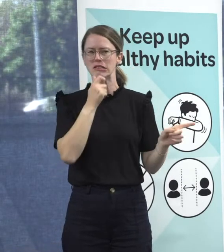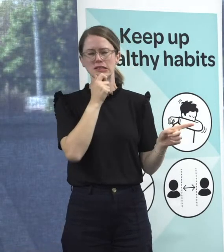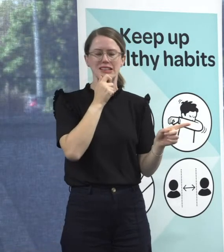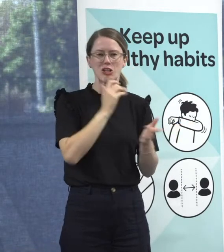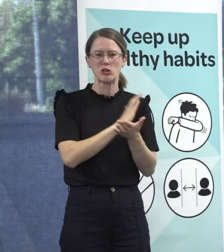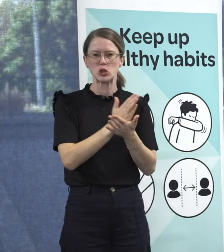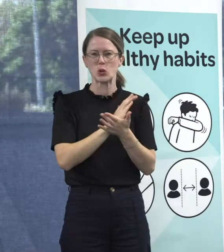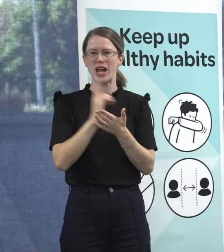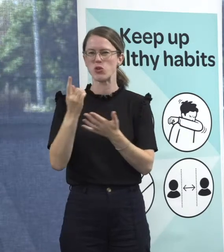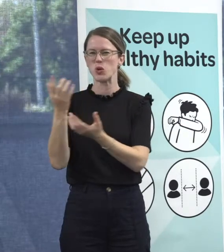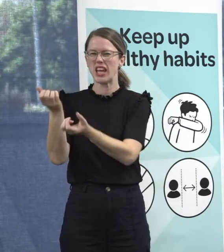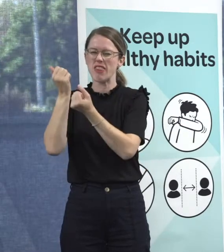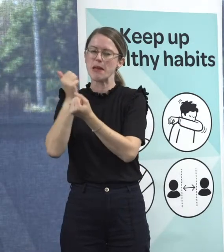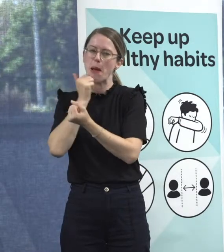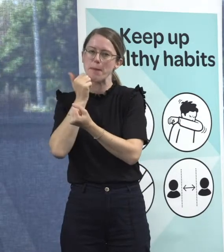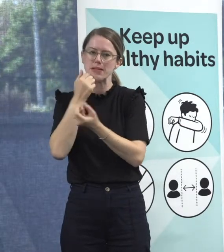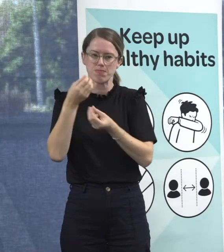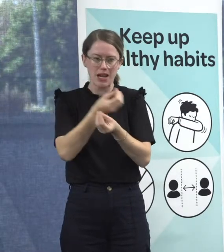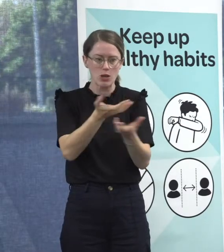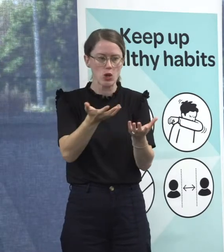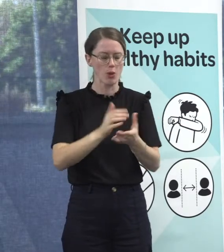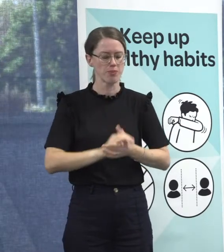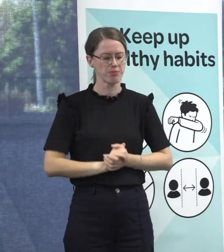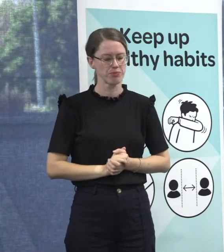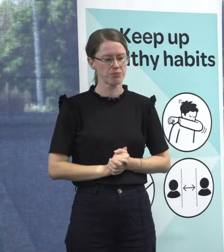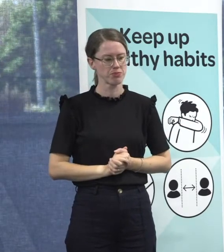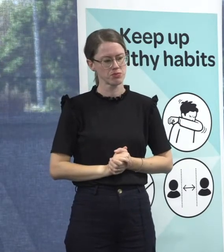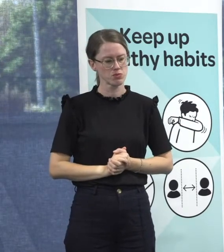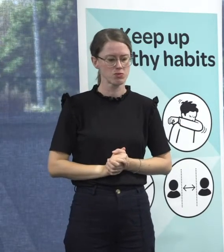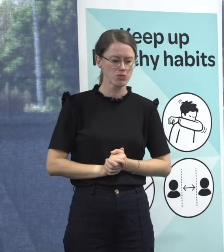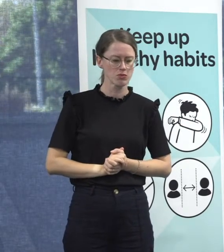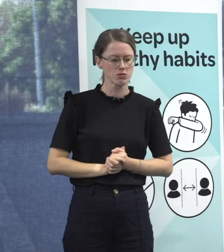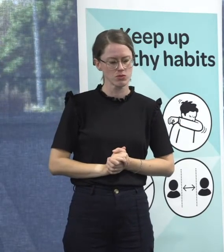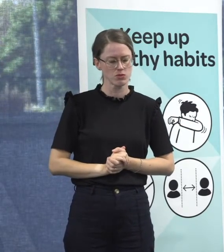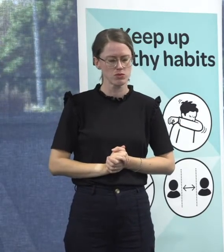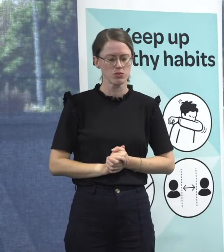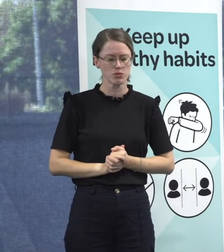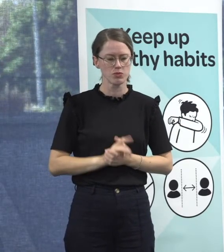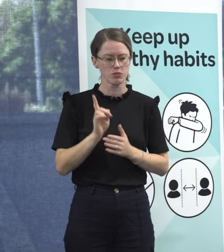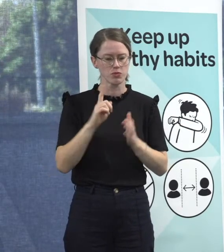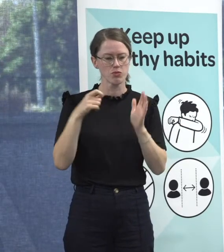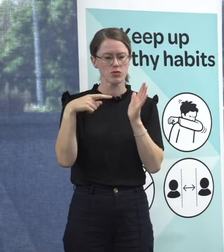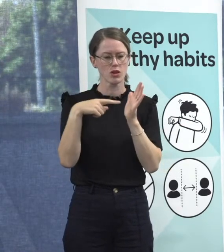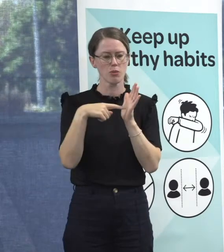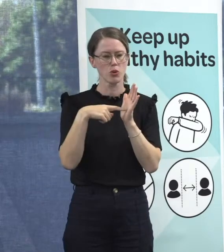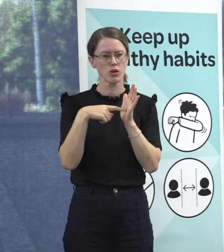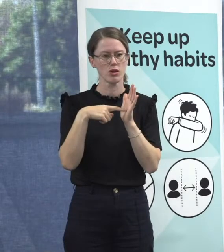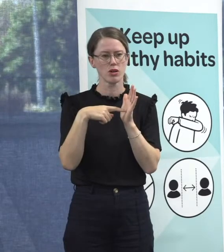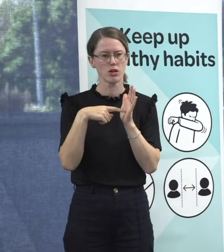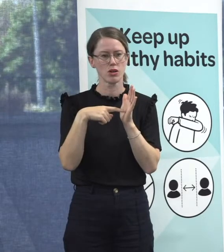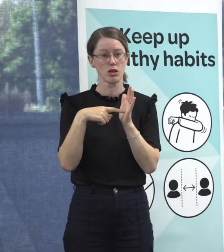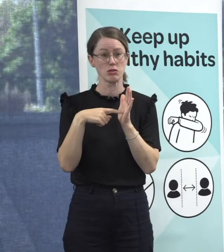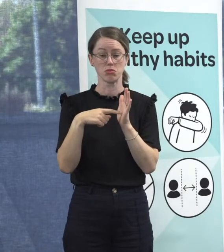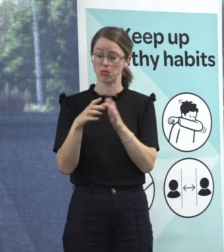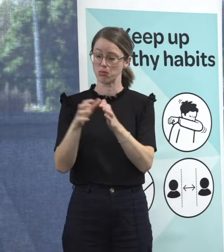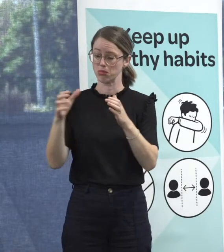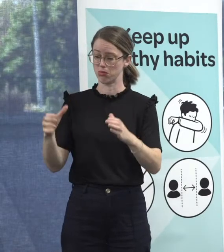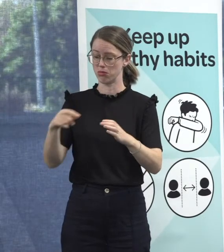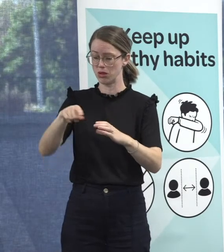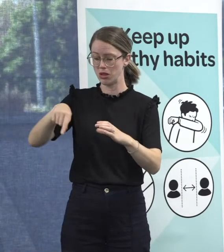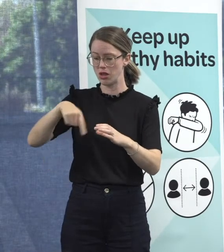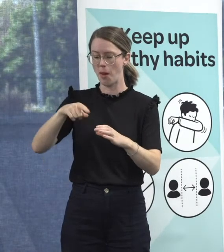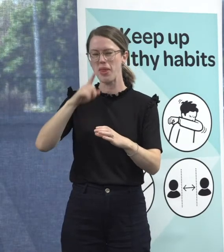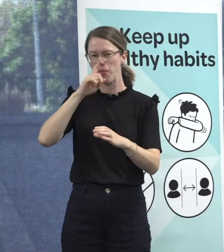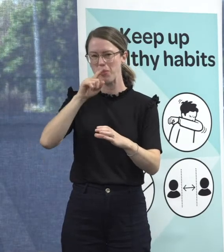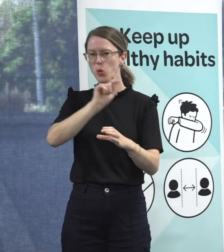come back exactly on that. But it's the important thing is it's not just a significant proportion, but it's the people